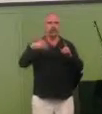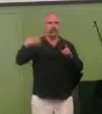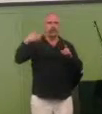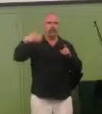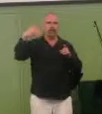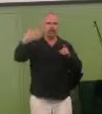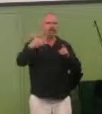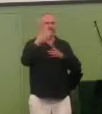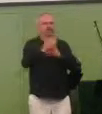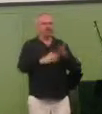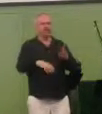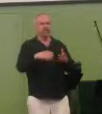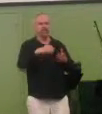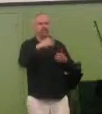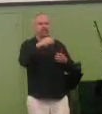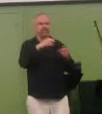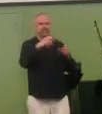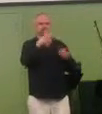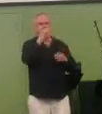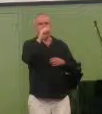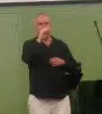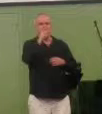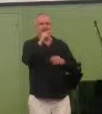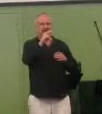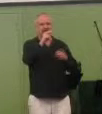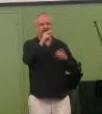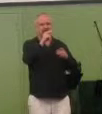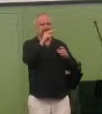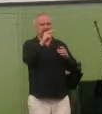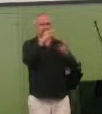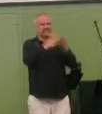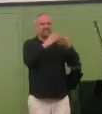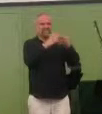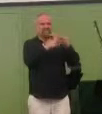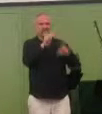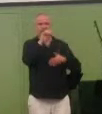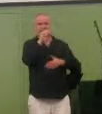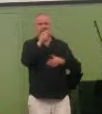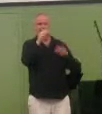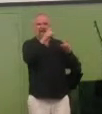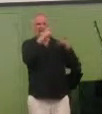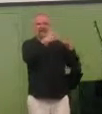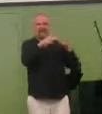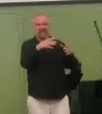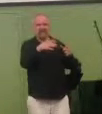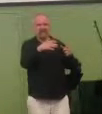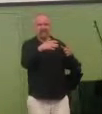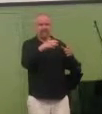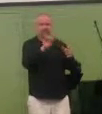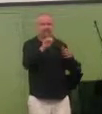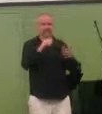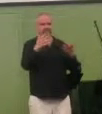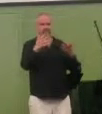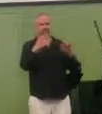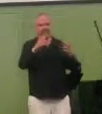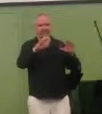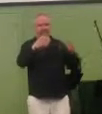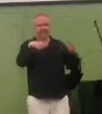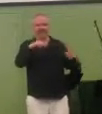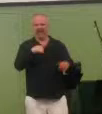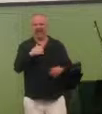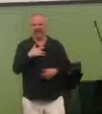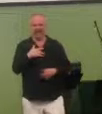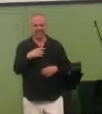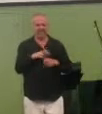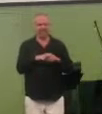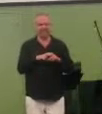throughout some bisexual group. So I sure felt like a sore thumb there in my suit, and finally